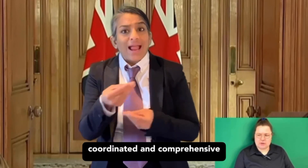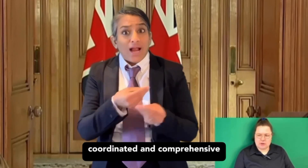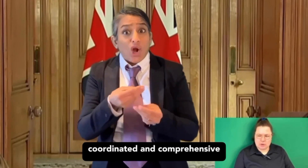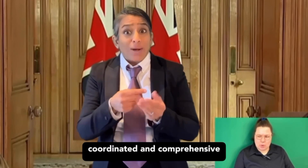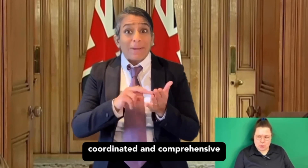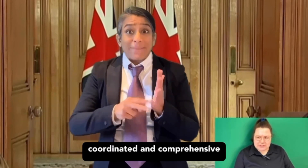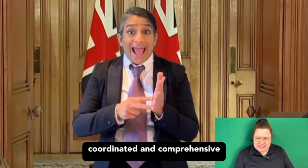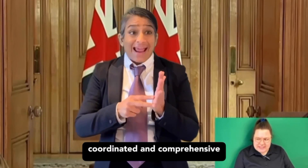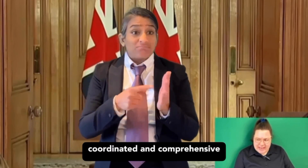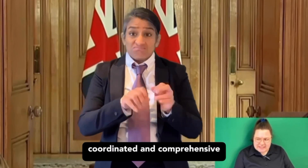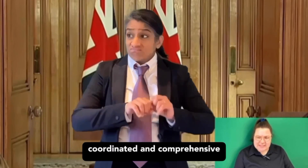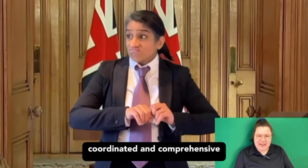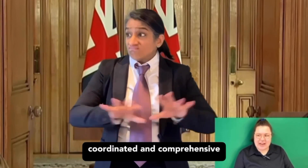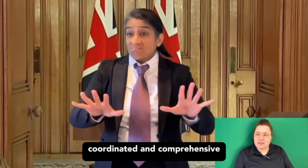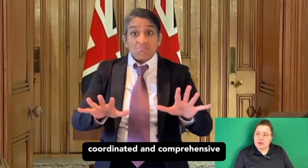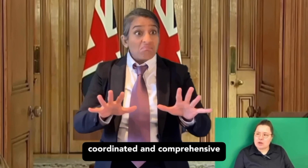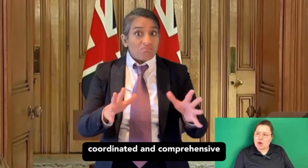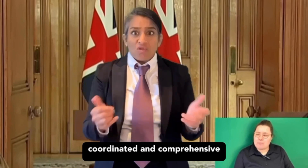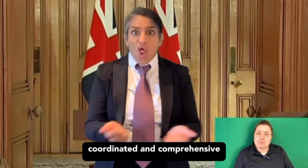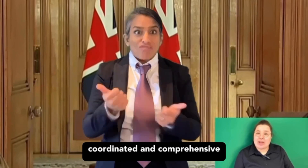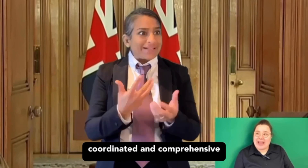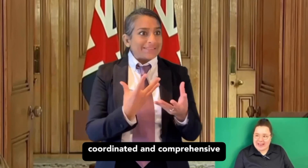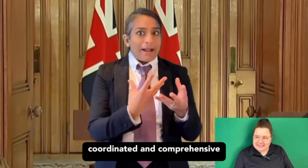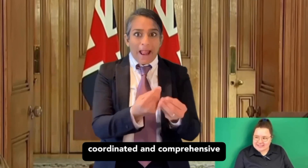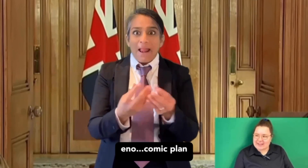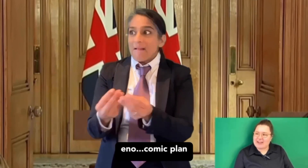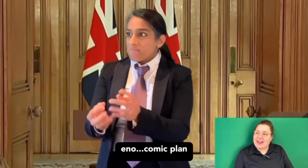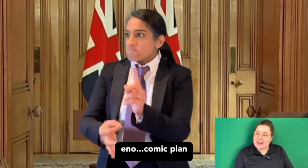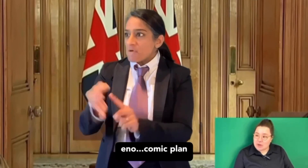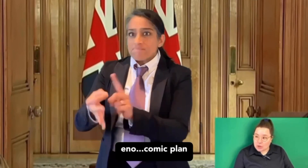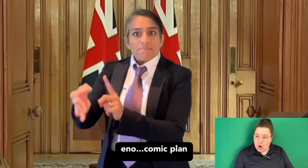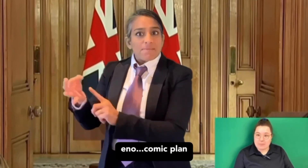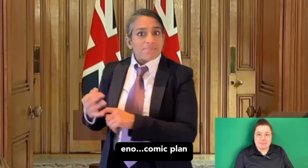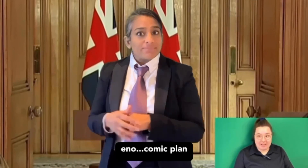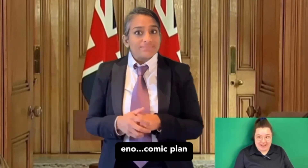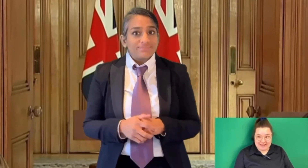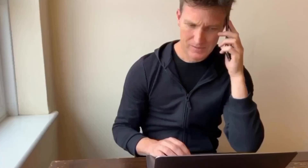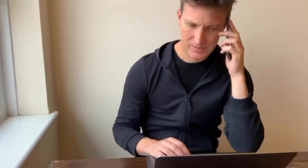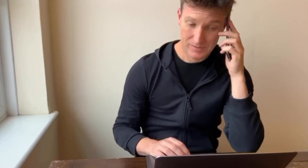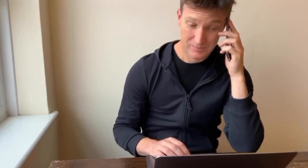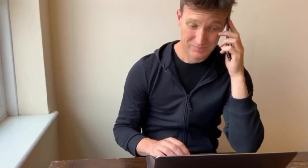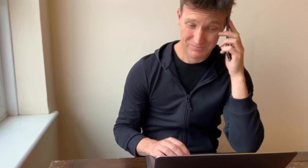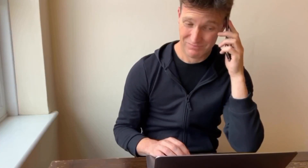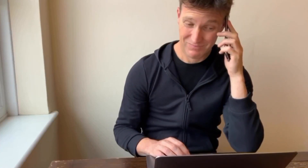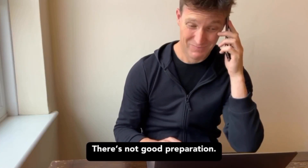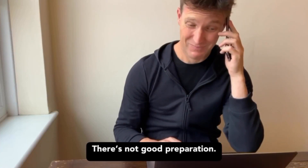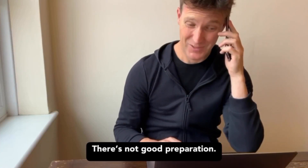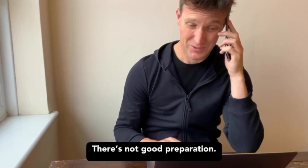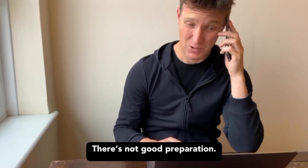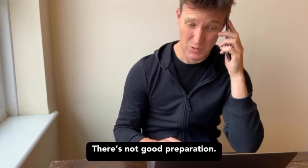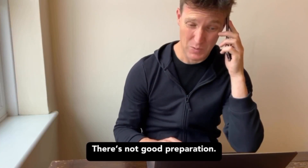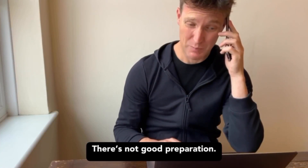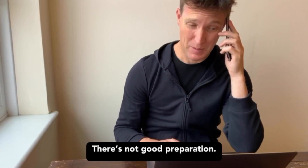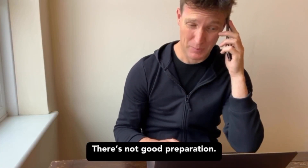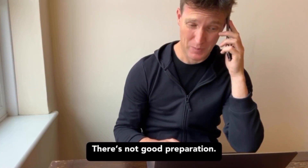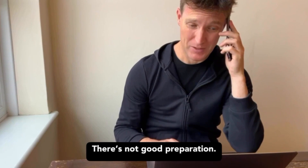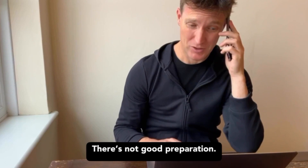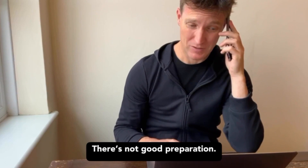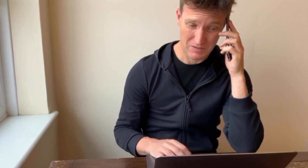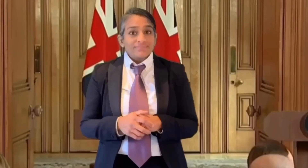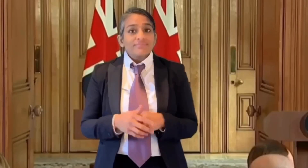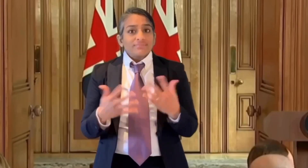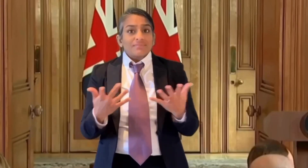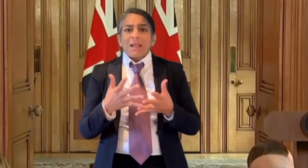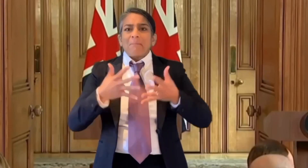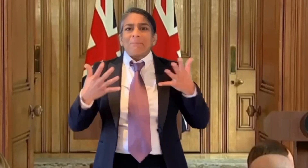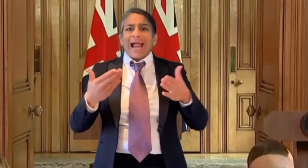coherent, coordinated and comprehensive economic plan. There's not good preparation.